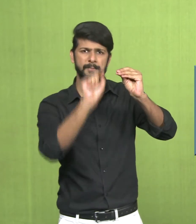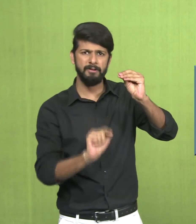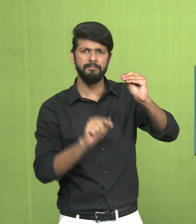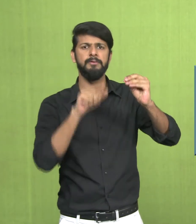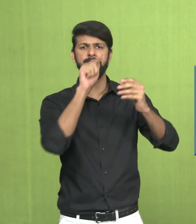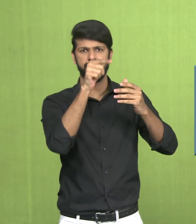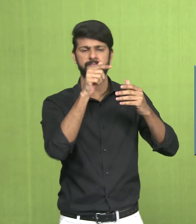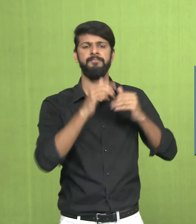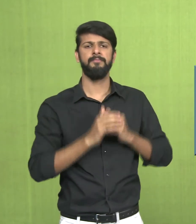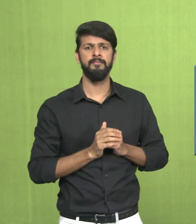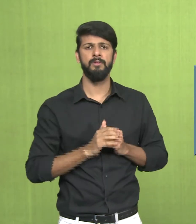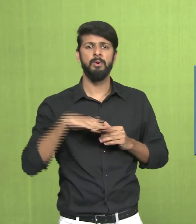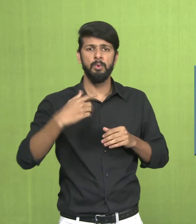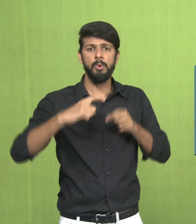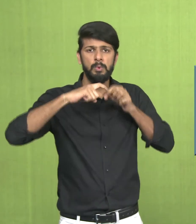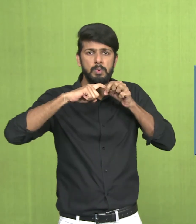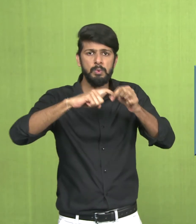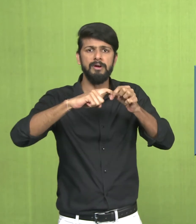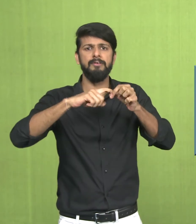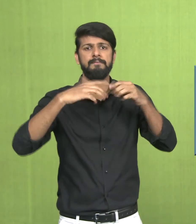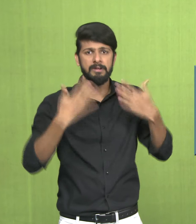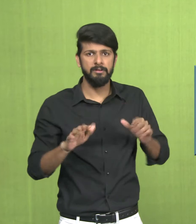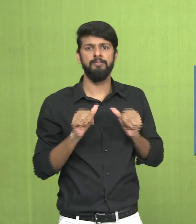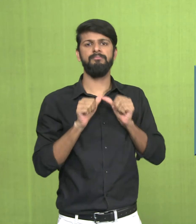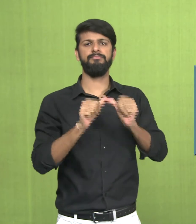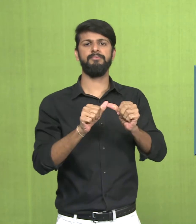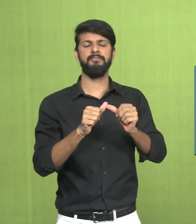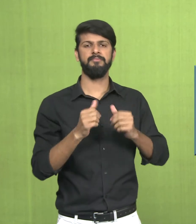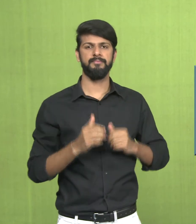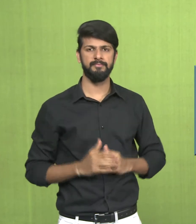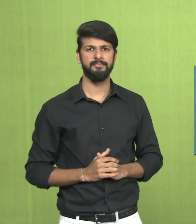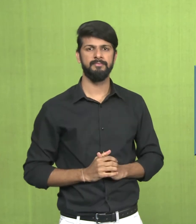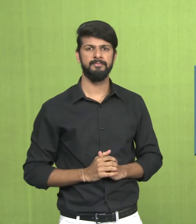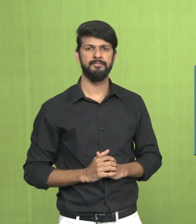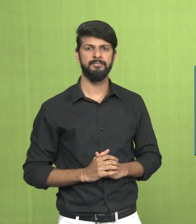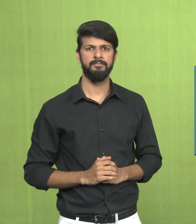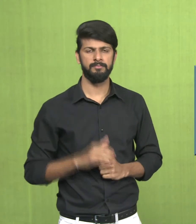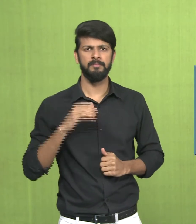Lastly, we will have the summary as well as questions and answers.